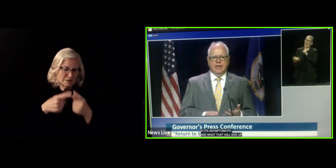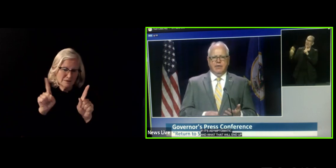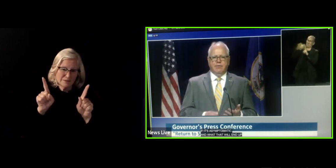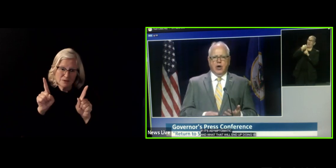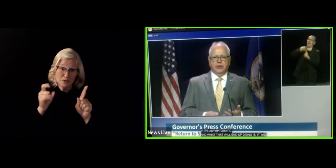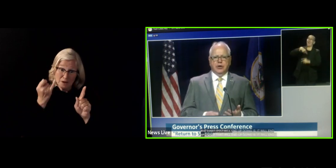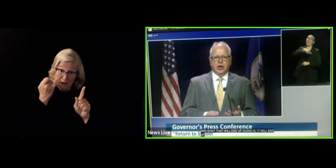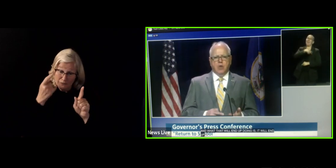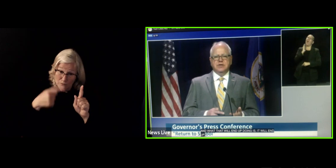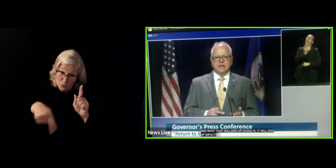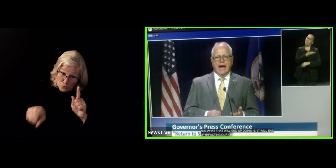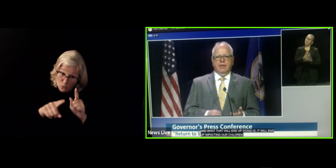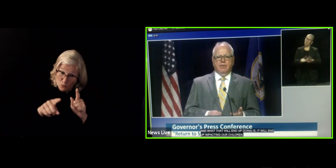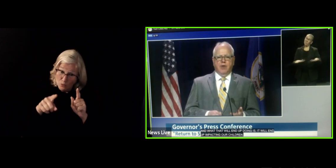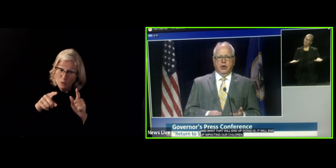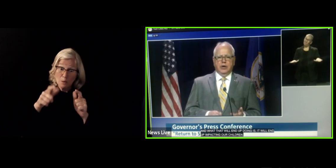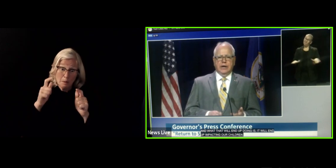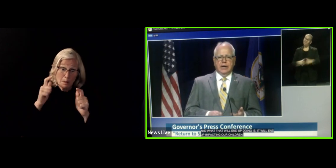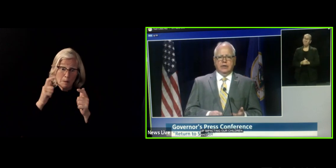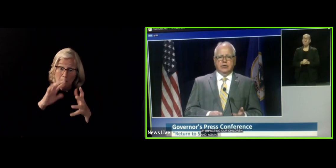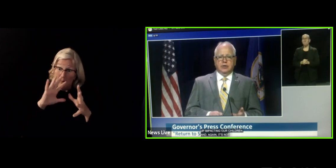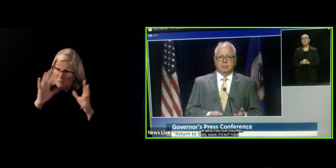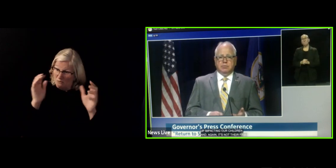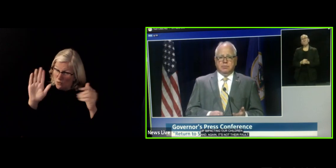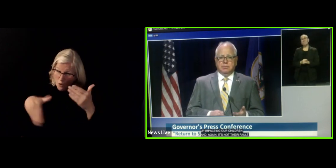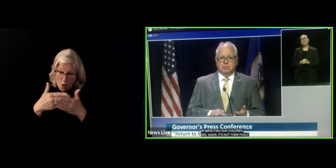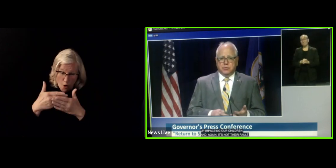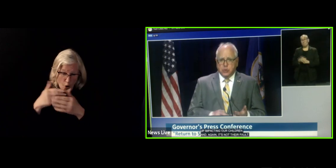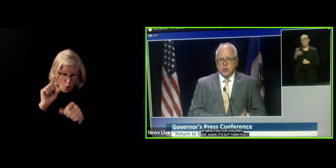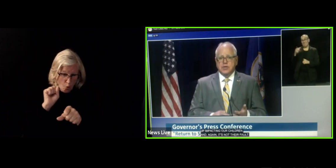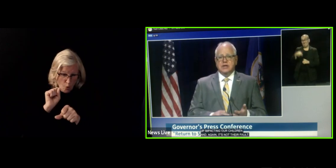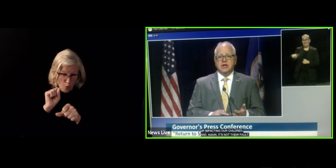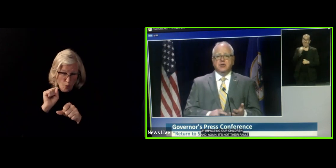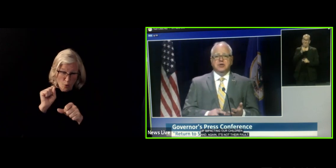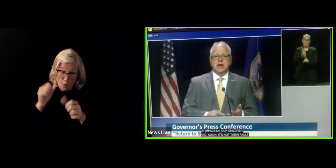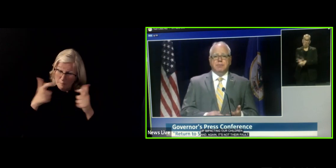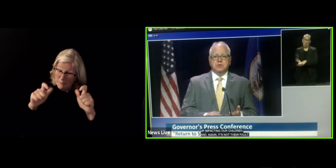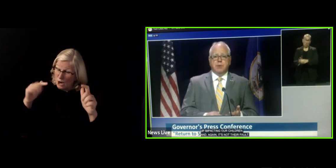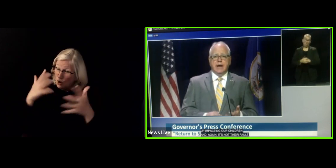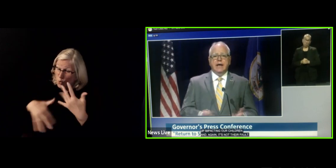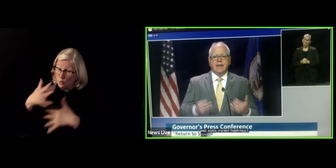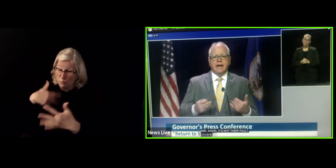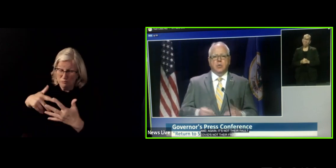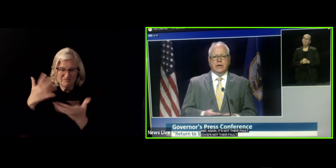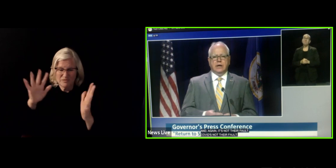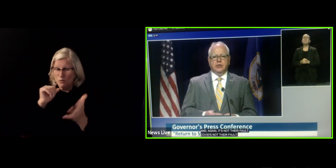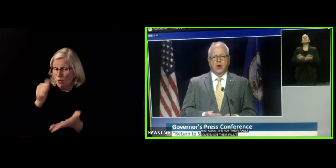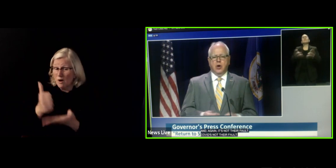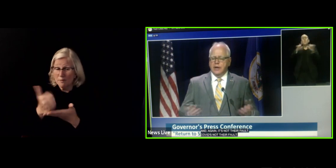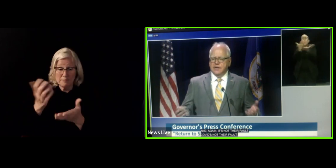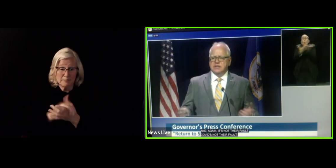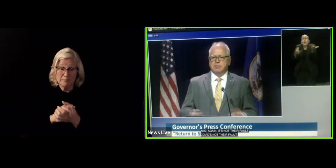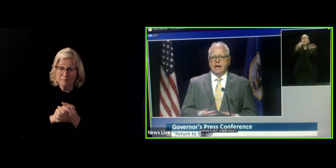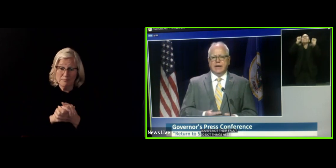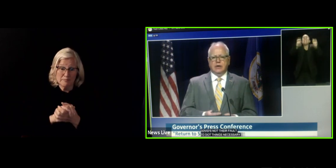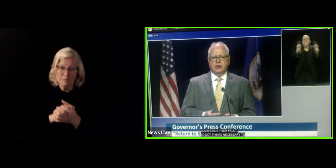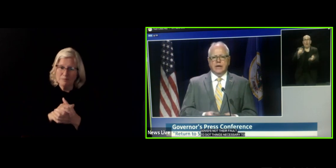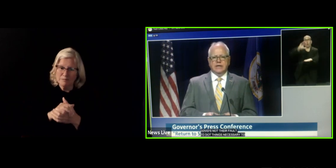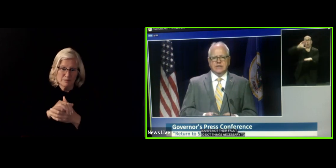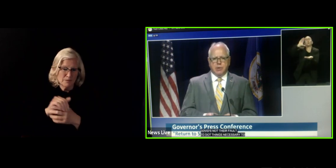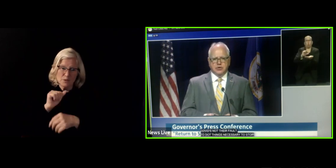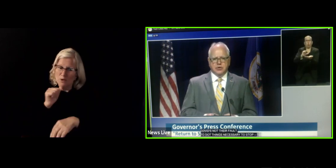not their fault. COVID's not their fault. To do the things necessary to stop the spread, that's what we can control. This is a plan that can